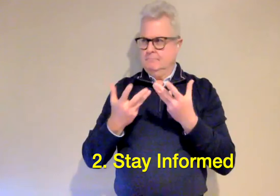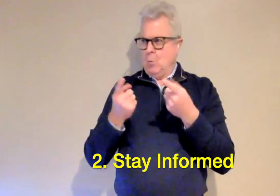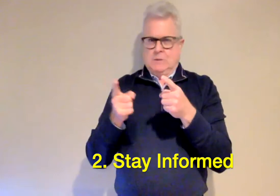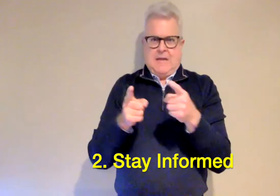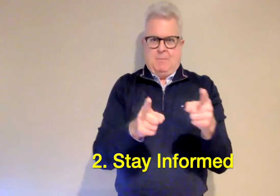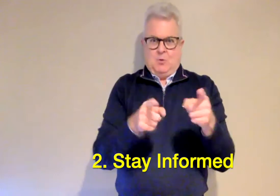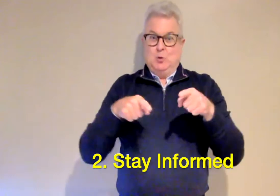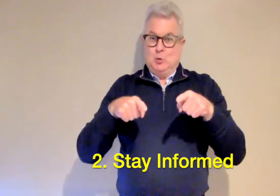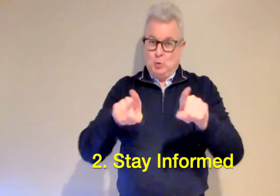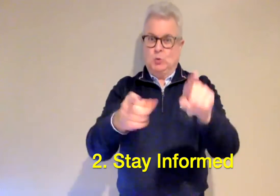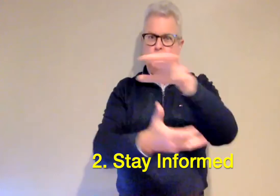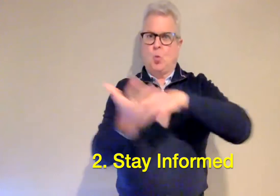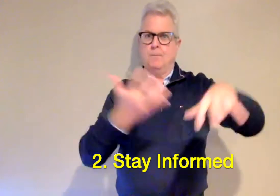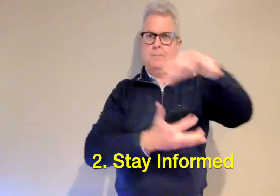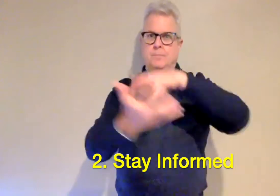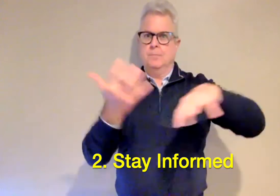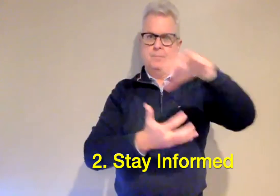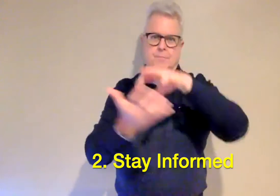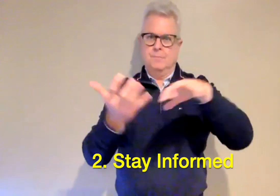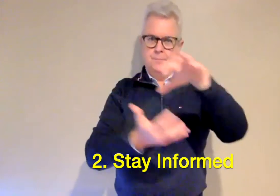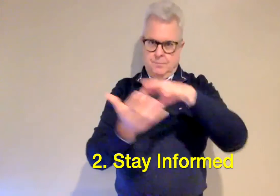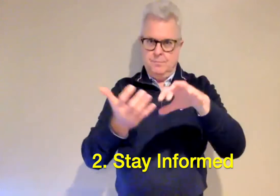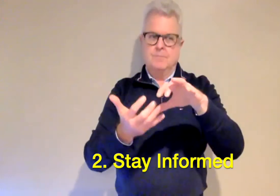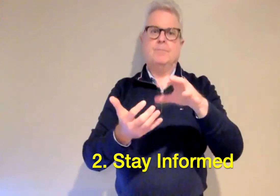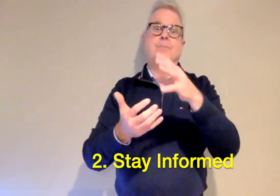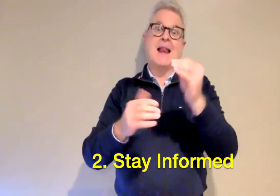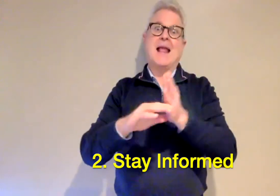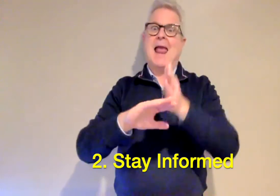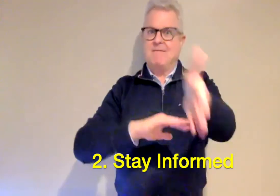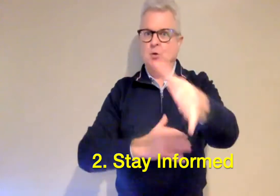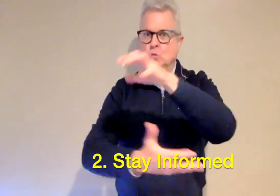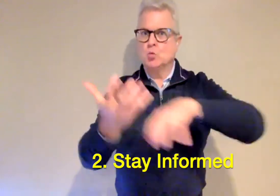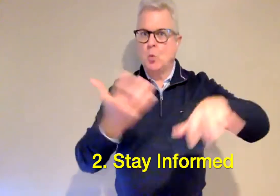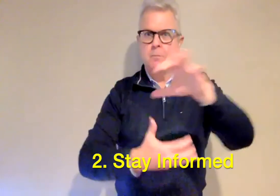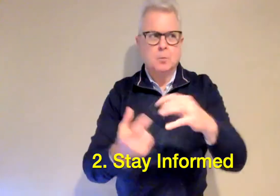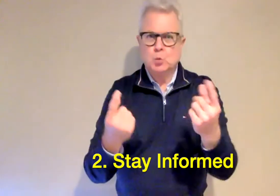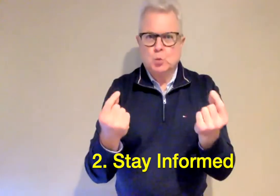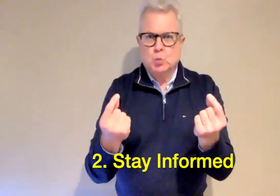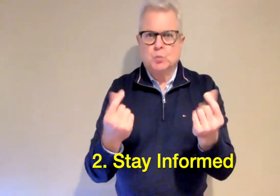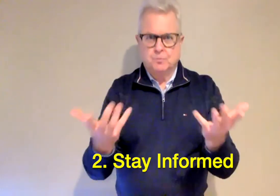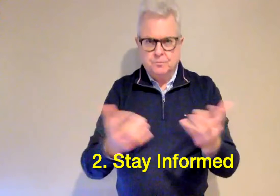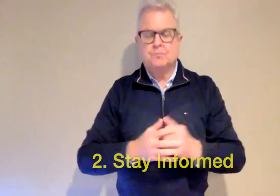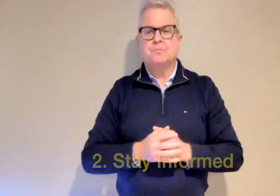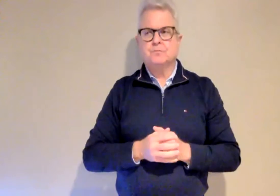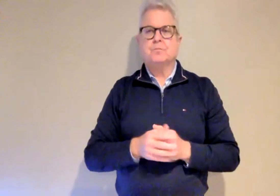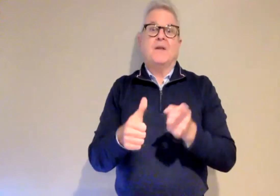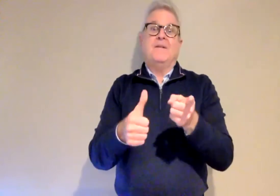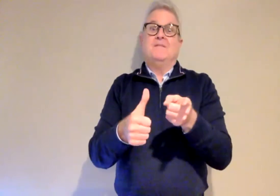So I'm going to discuss a few places where you can stay informed in terms of weather-related matters, and after the storm in terms of